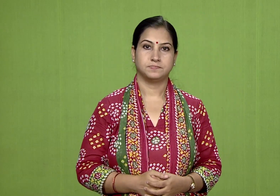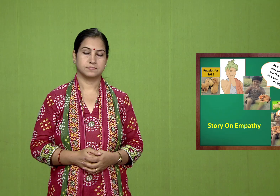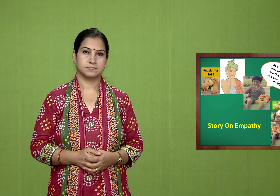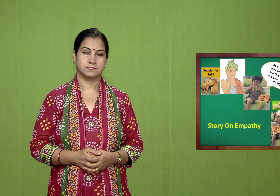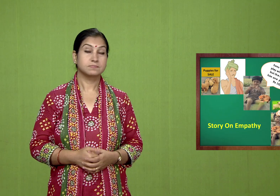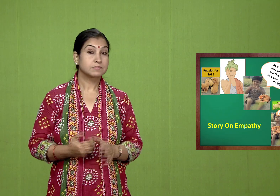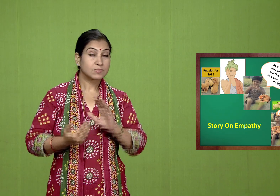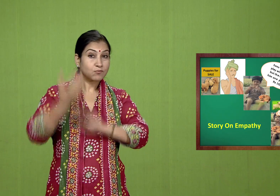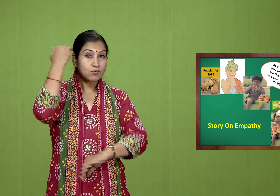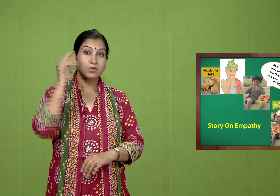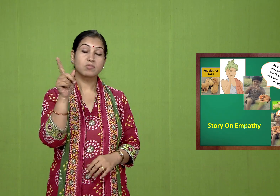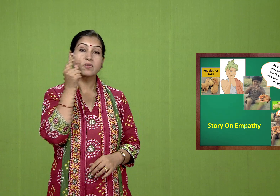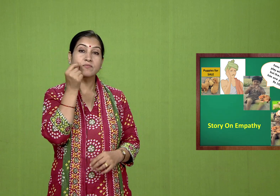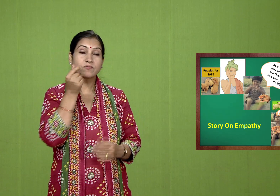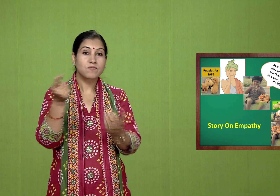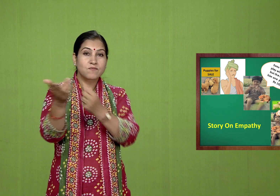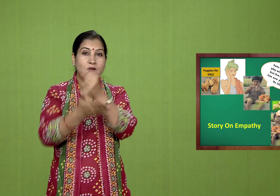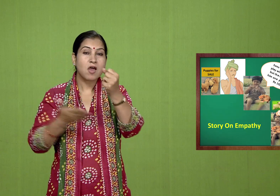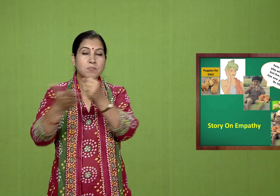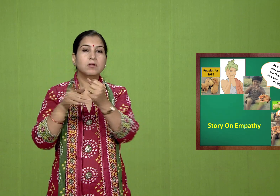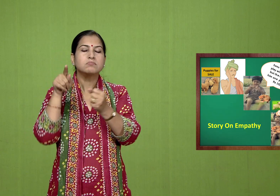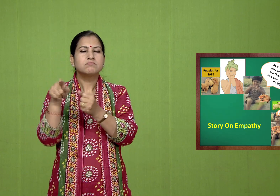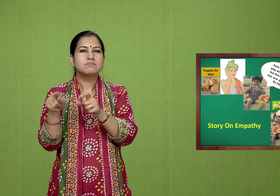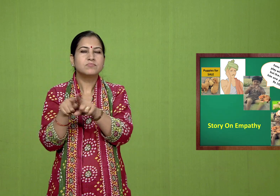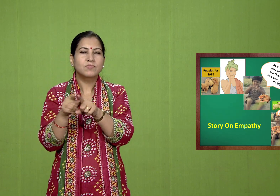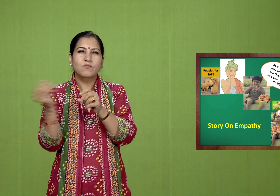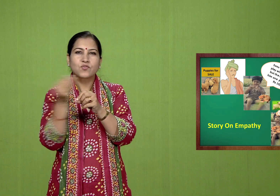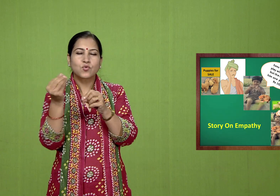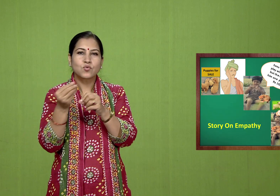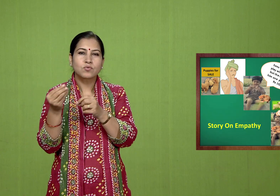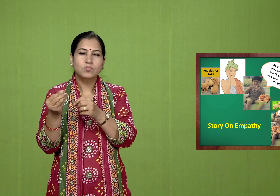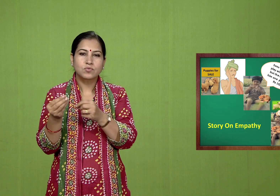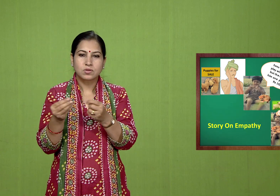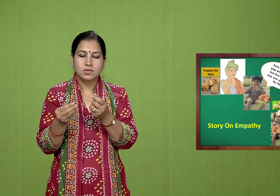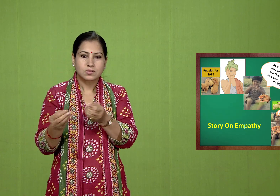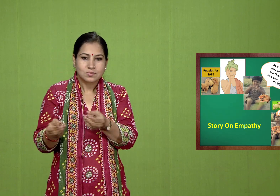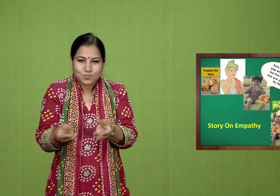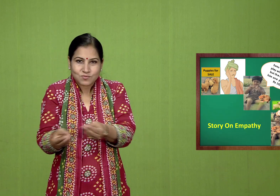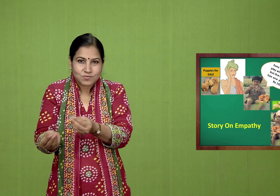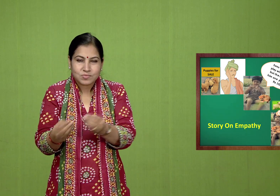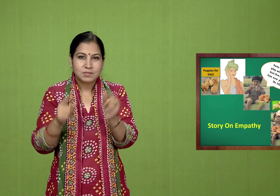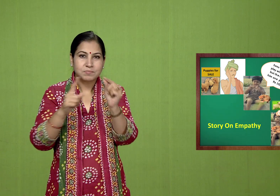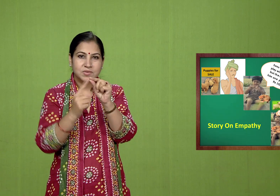A farmer had some puppies which he wanted to sell.